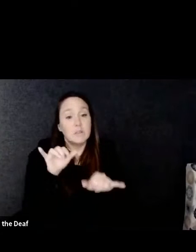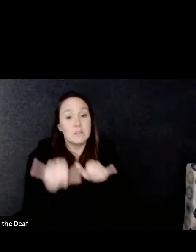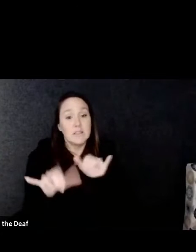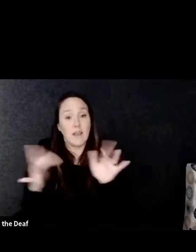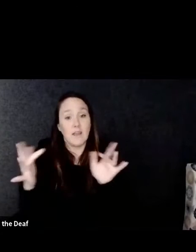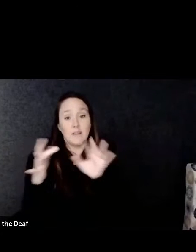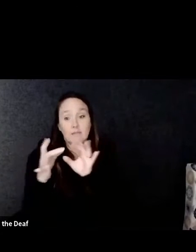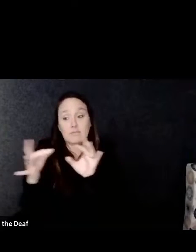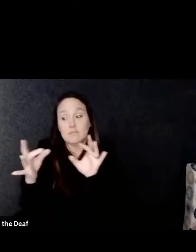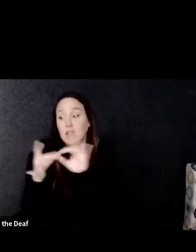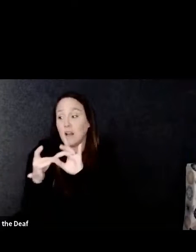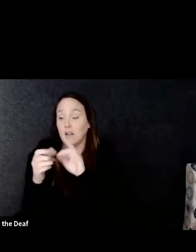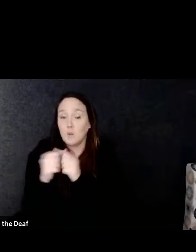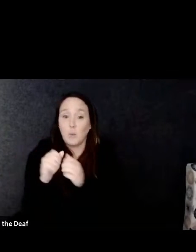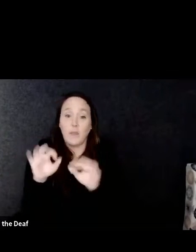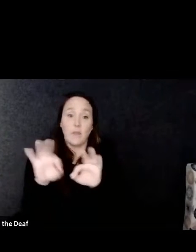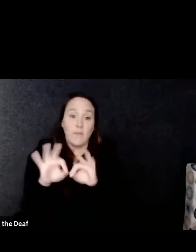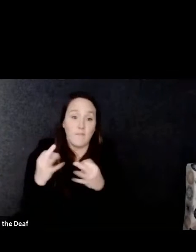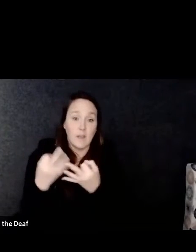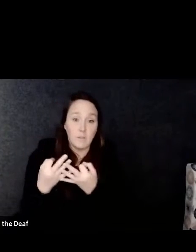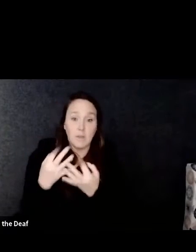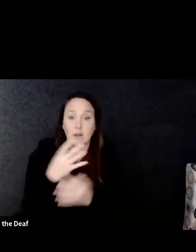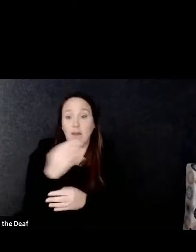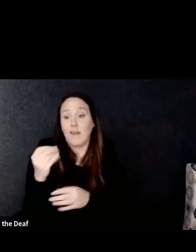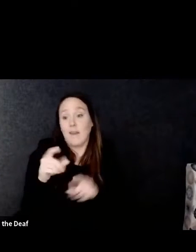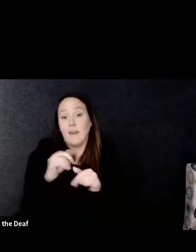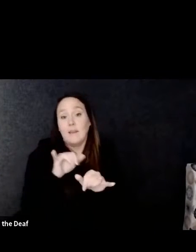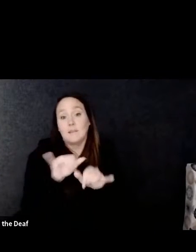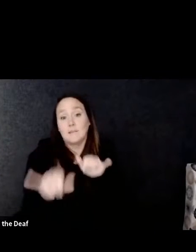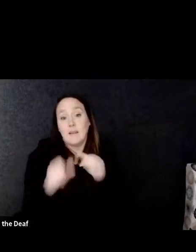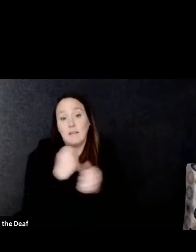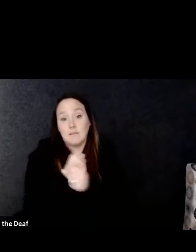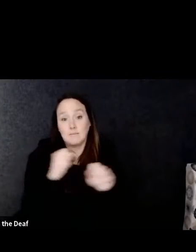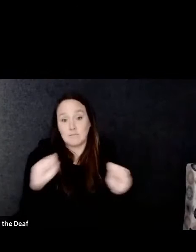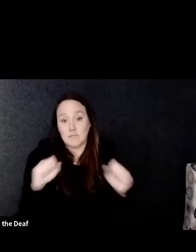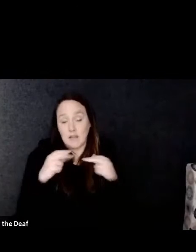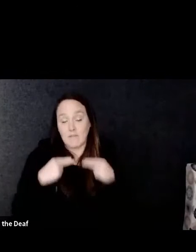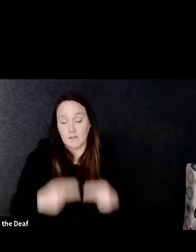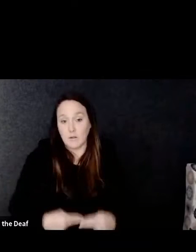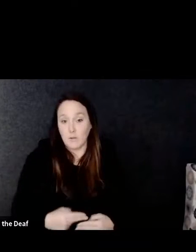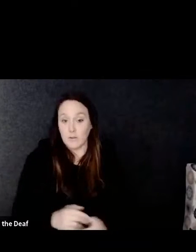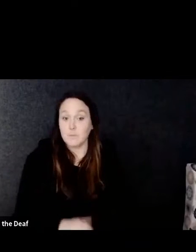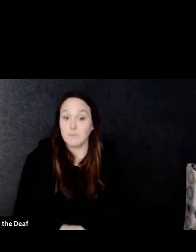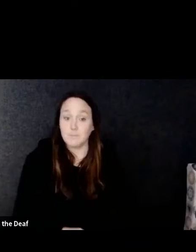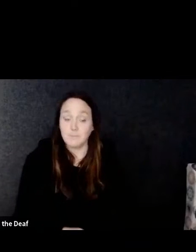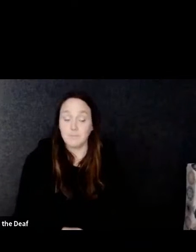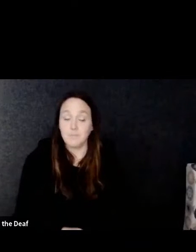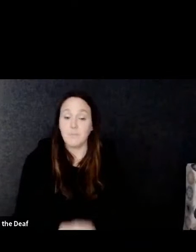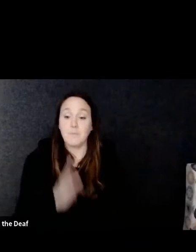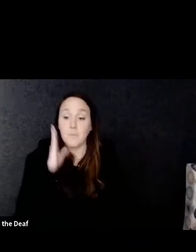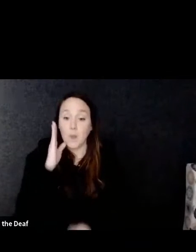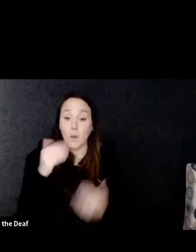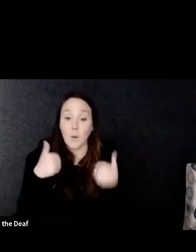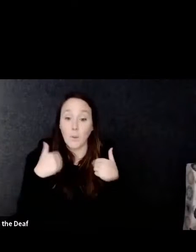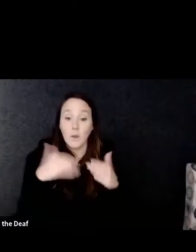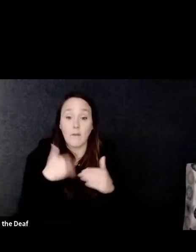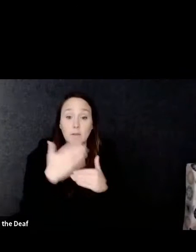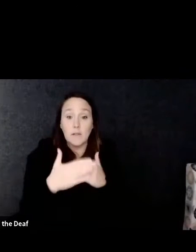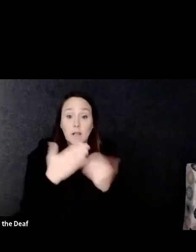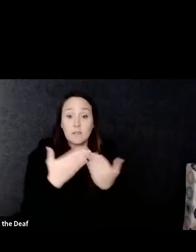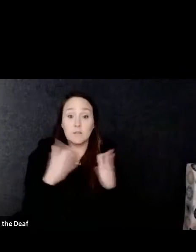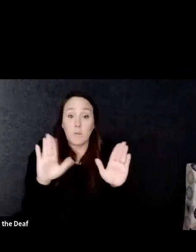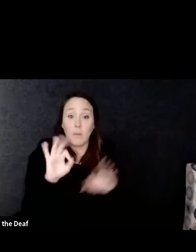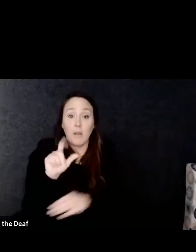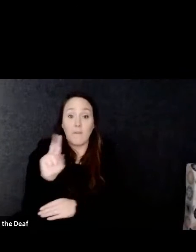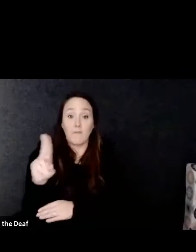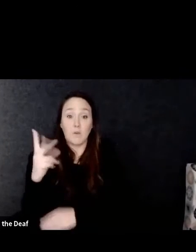connected with your loved ones while also staying safe and healthy. We will be holding our next public flu vaccination clinic